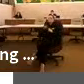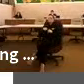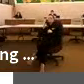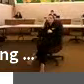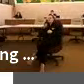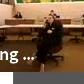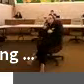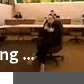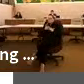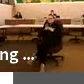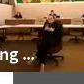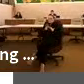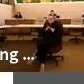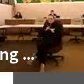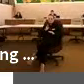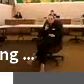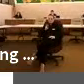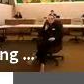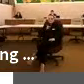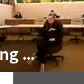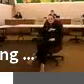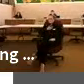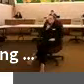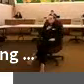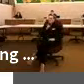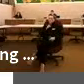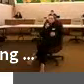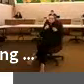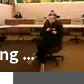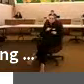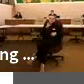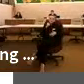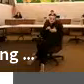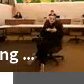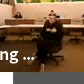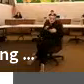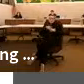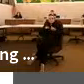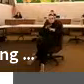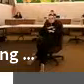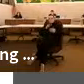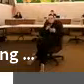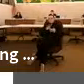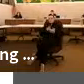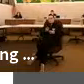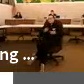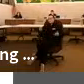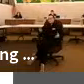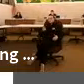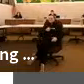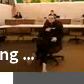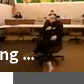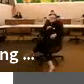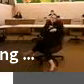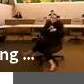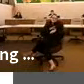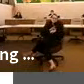members. And also we submitted a letter. We had Environmental Resources, which is a consultant that we